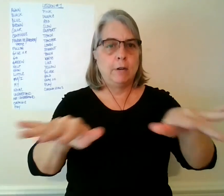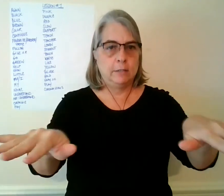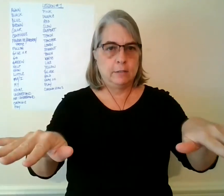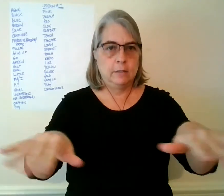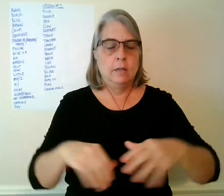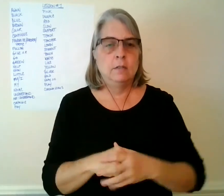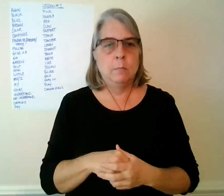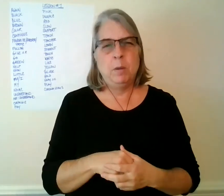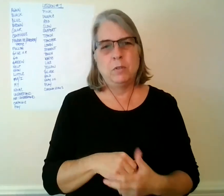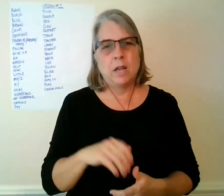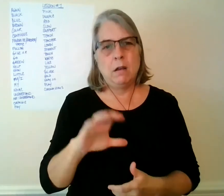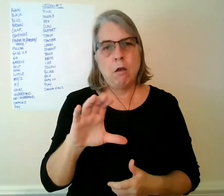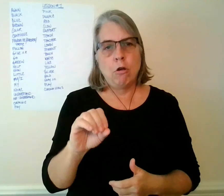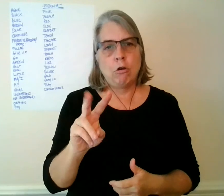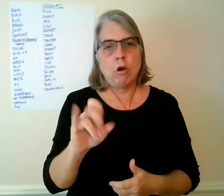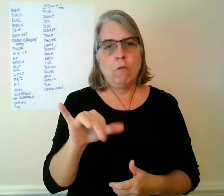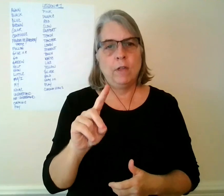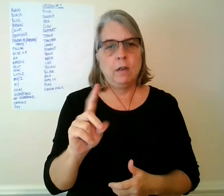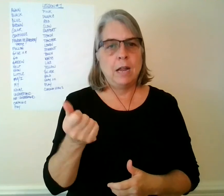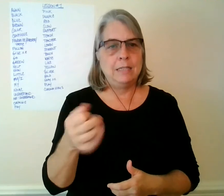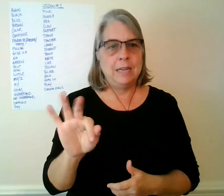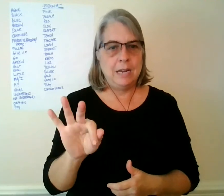coronavirus. Some people sign COVID-19,